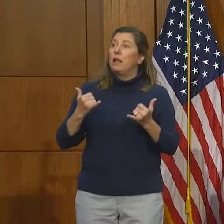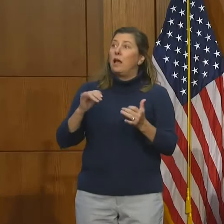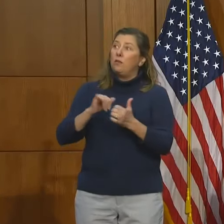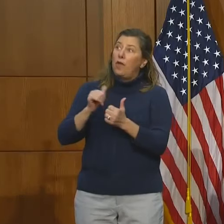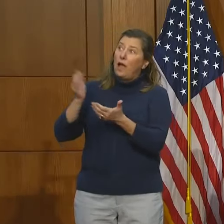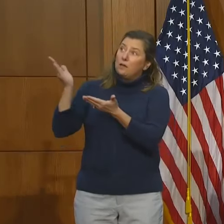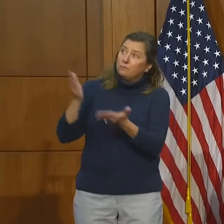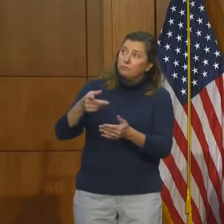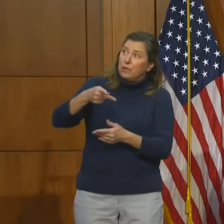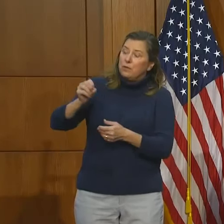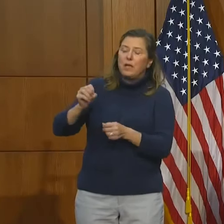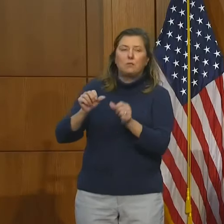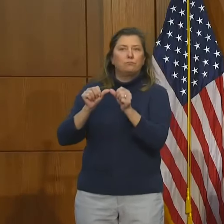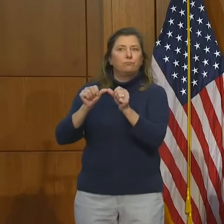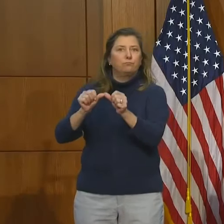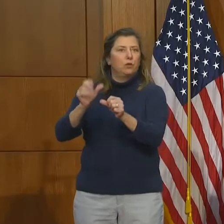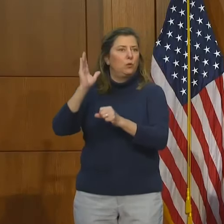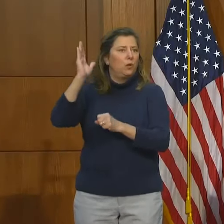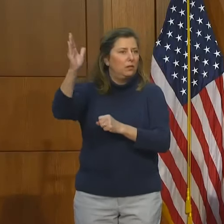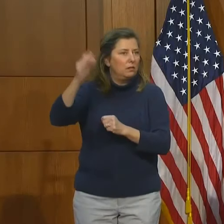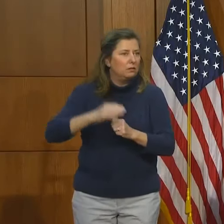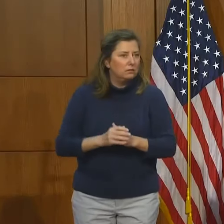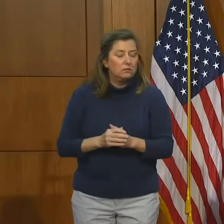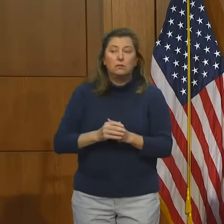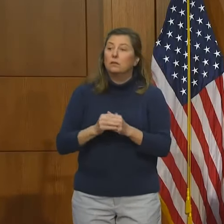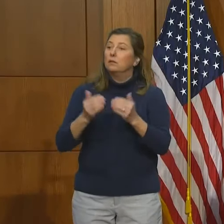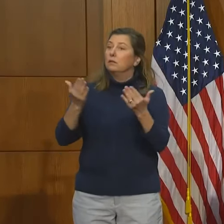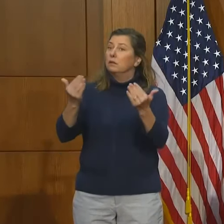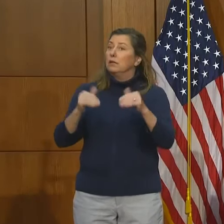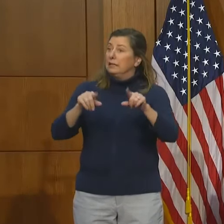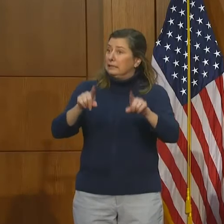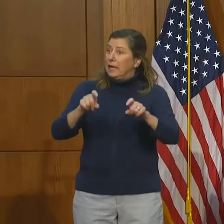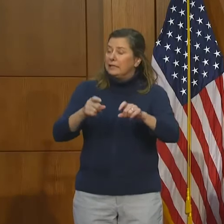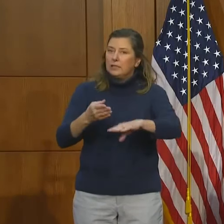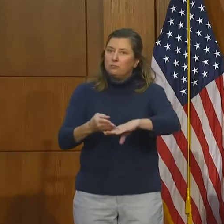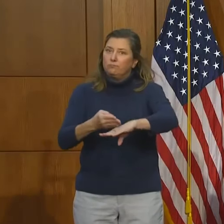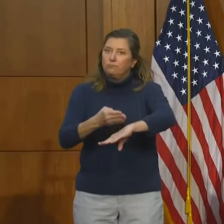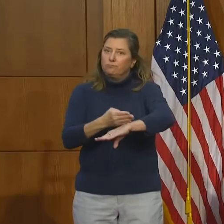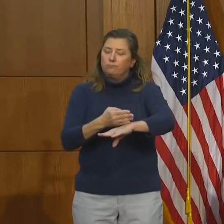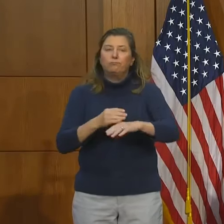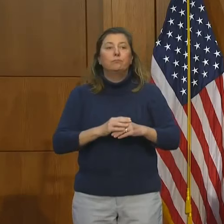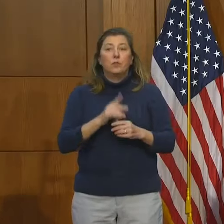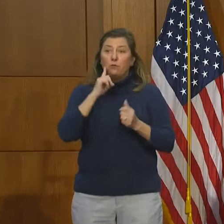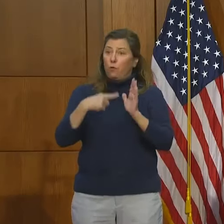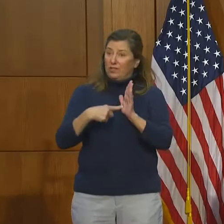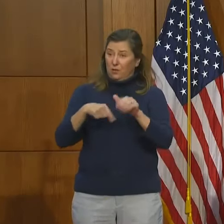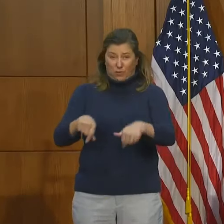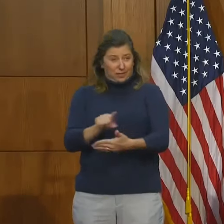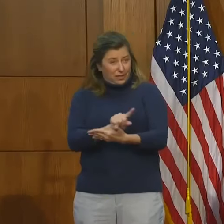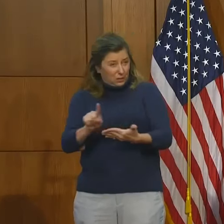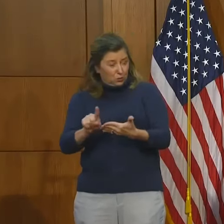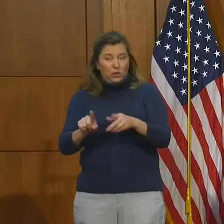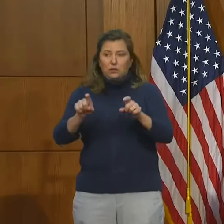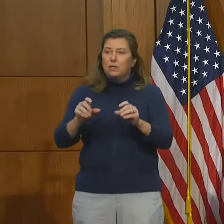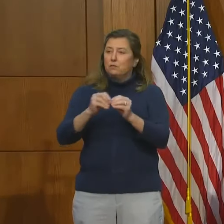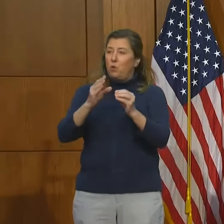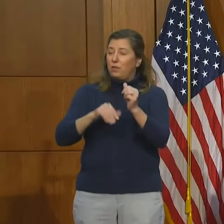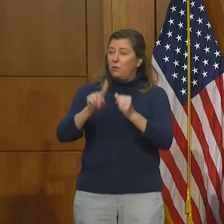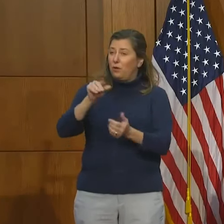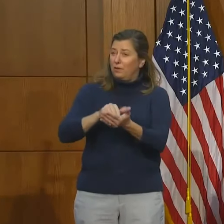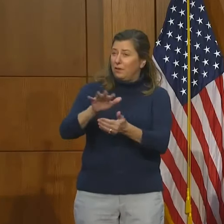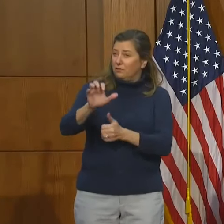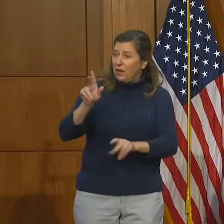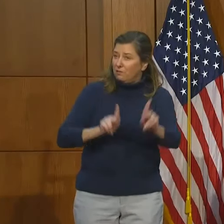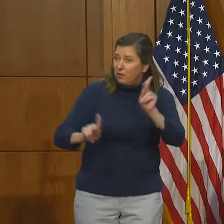sustainable. We are continuing to ramp up our testing. For example, this week we'll be testing more than